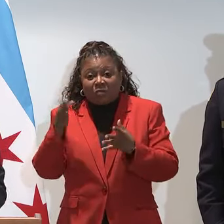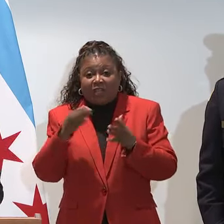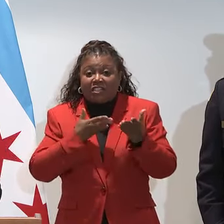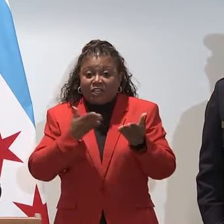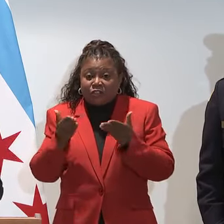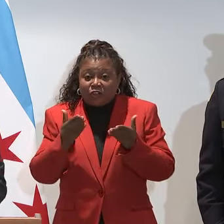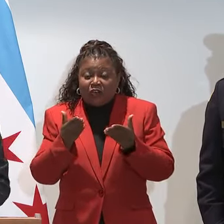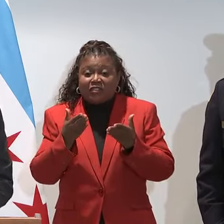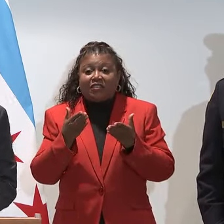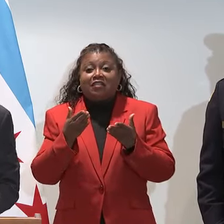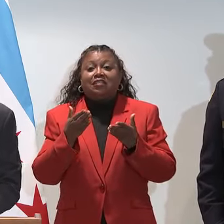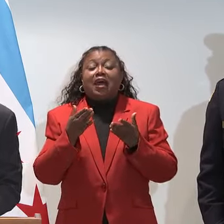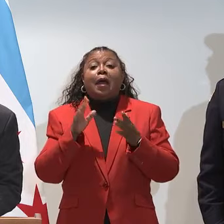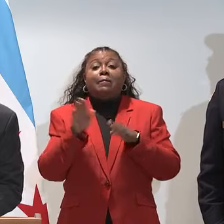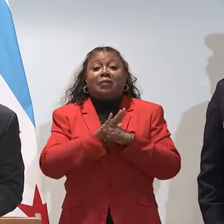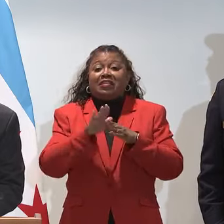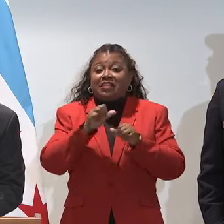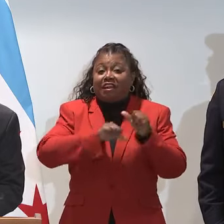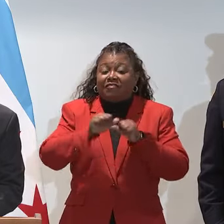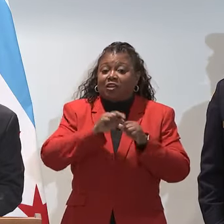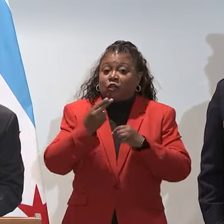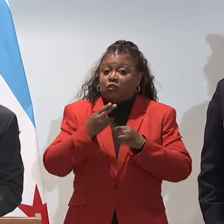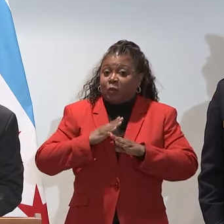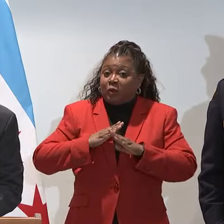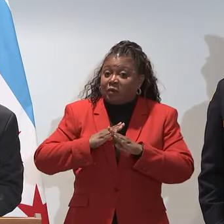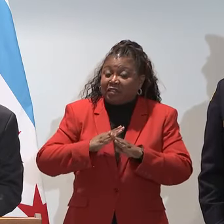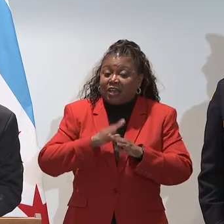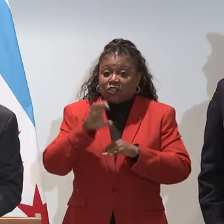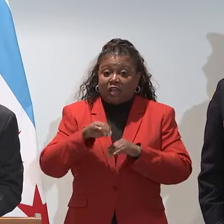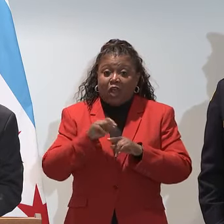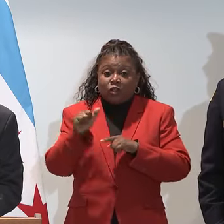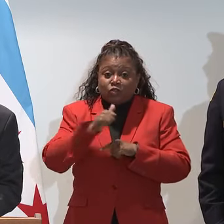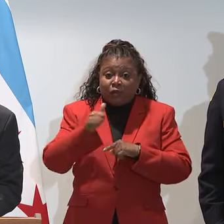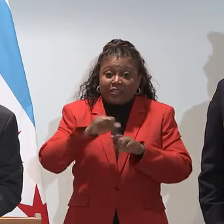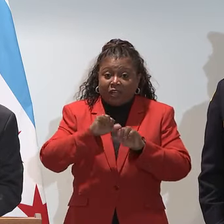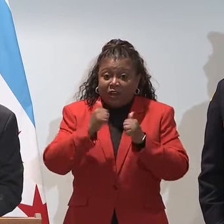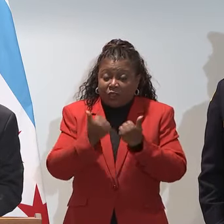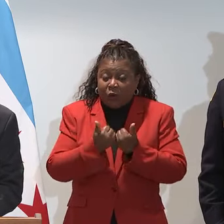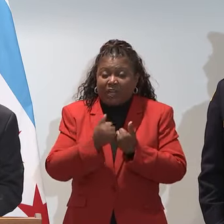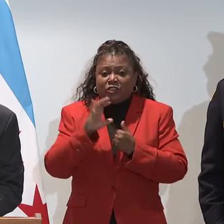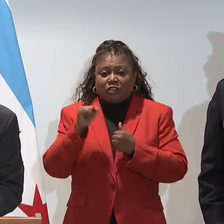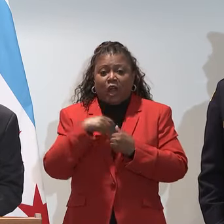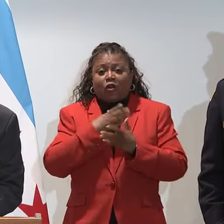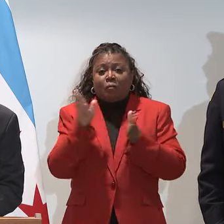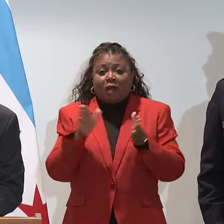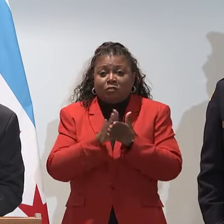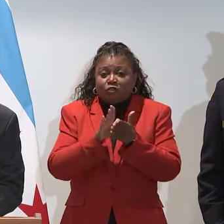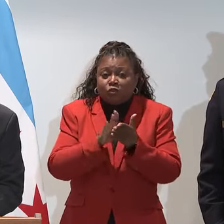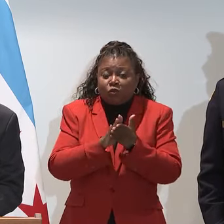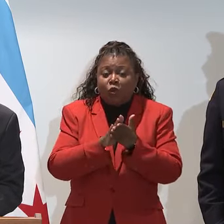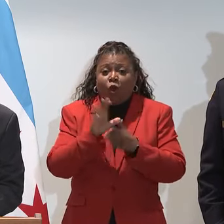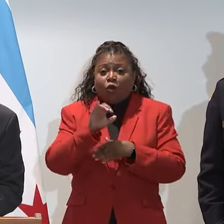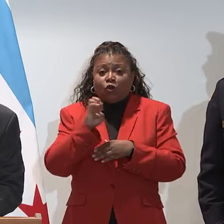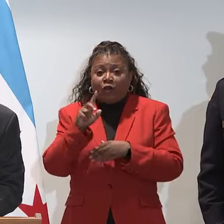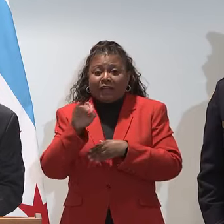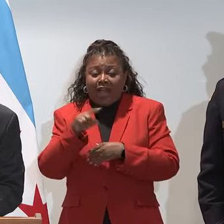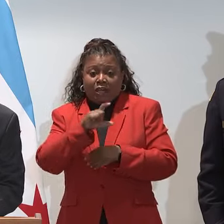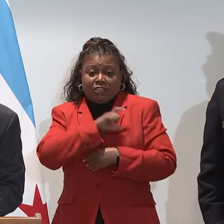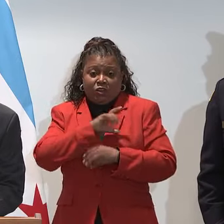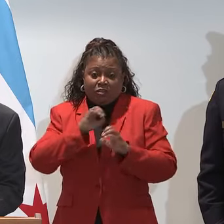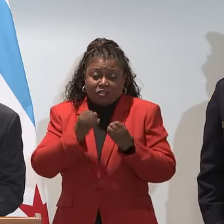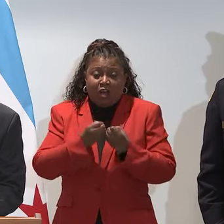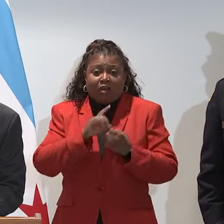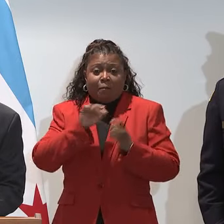and Services, Business Affairs and Consumer Protection, Chicago Transit Authority, Chicago Public Schools, Cook County Sheriff's